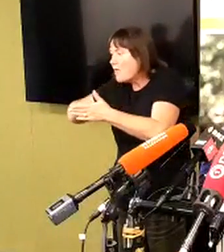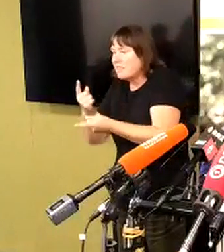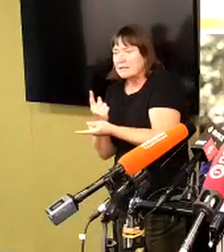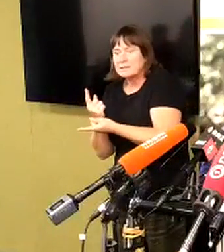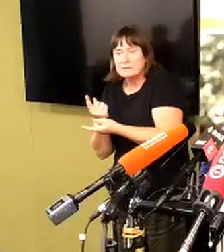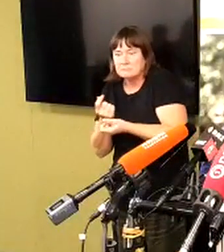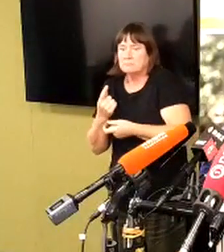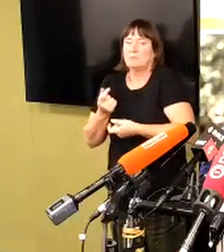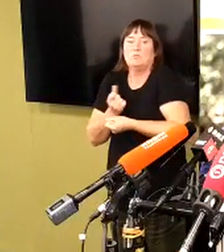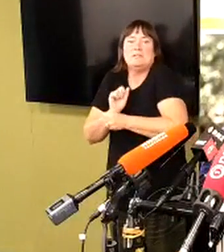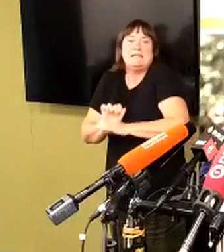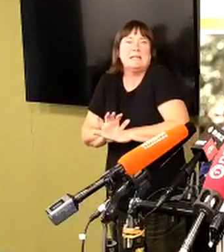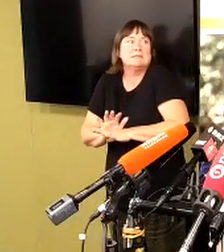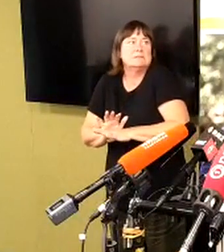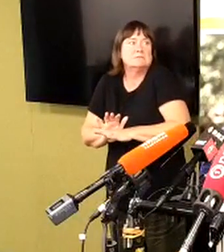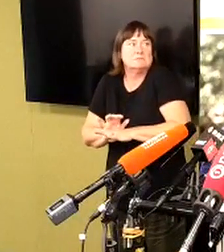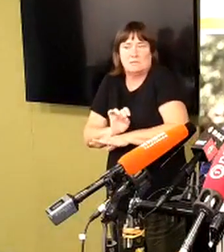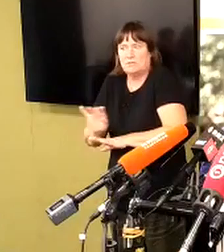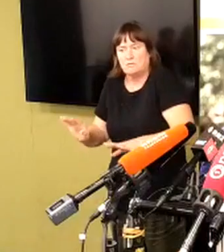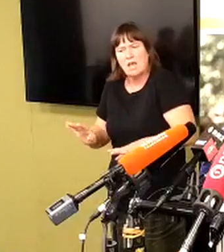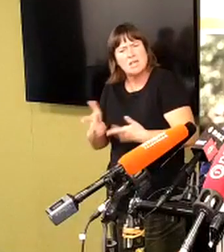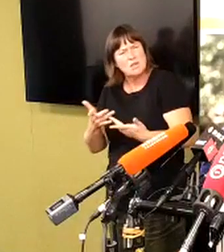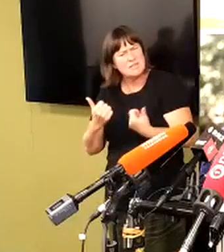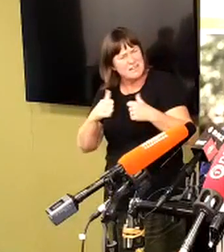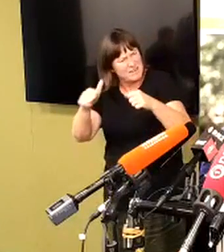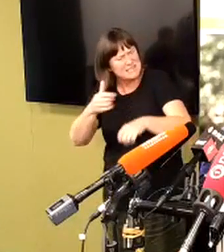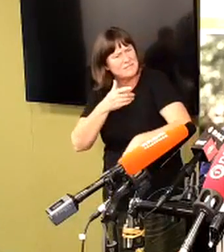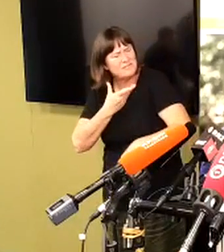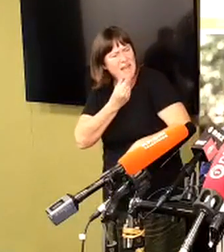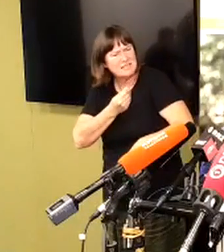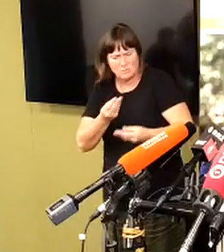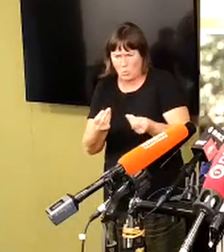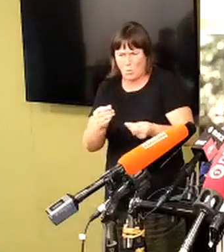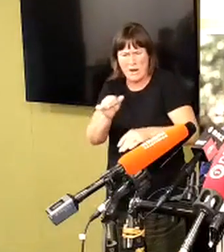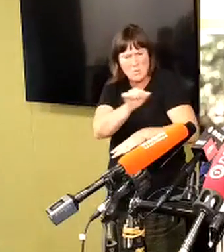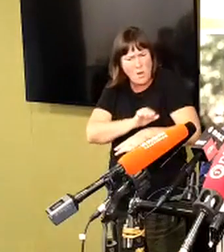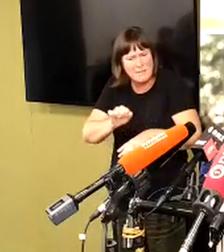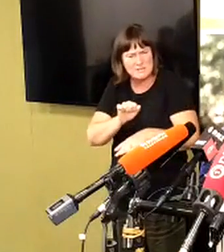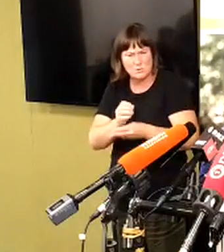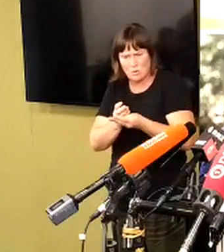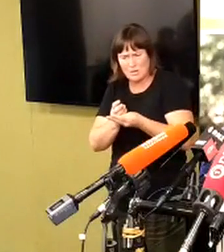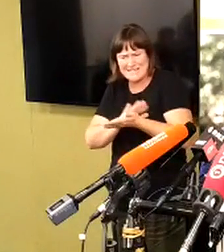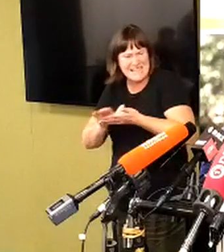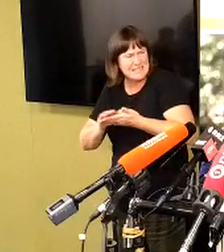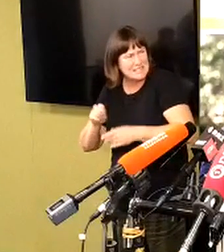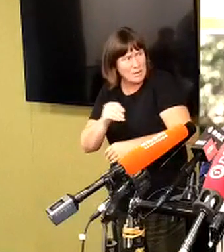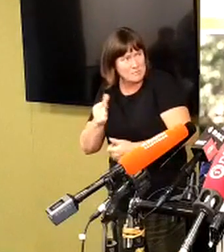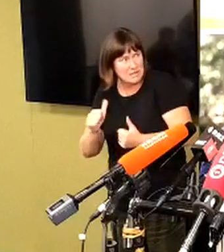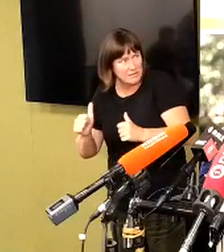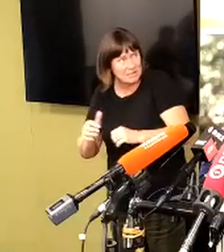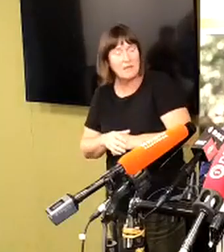How effective are things like wet wipes or sanitising wipes? So the two most useful things